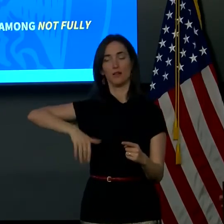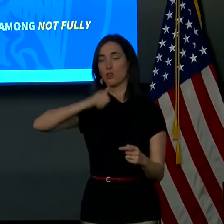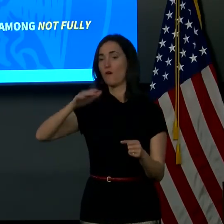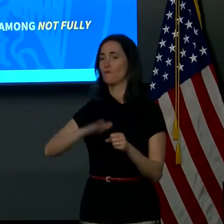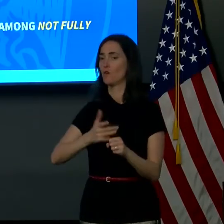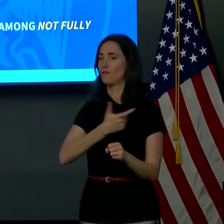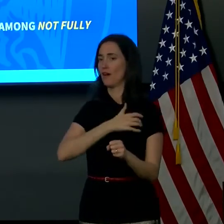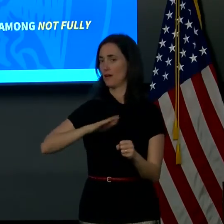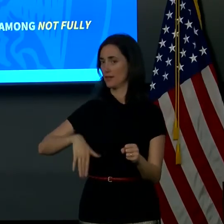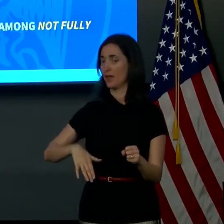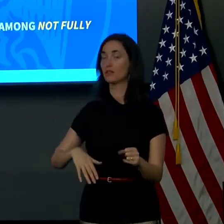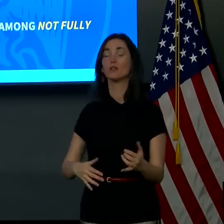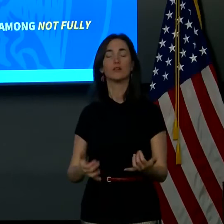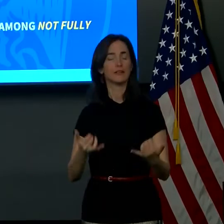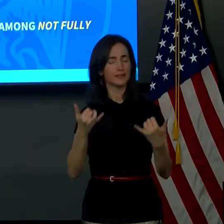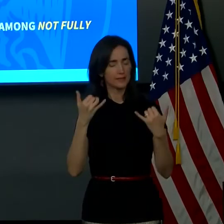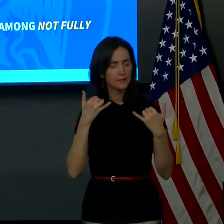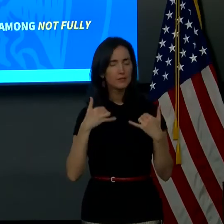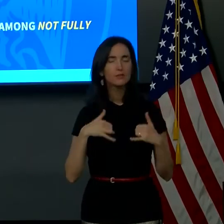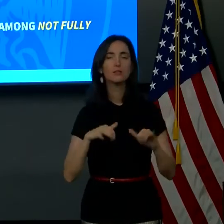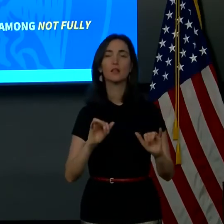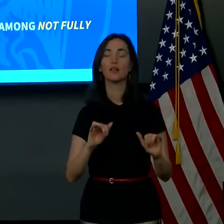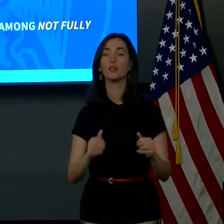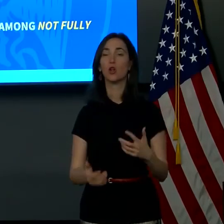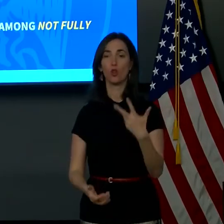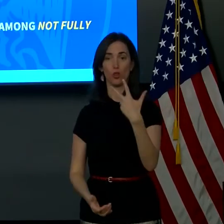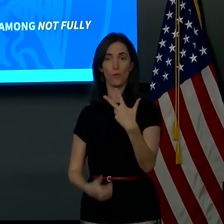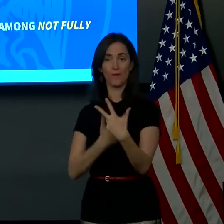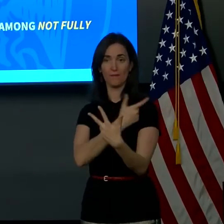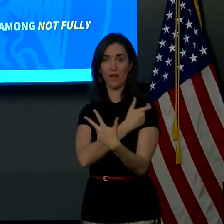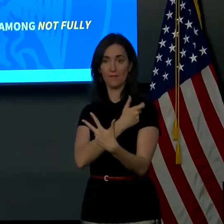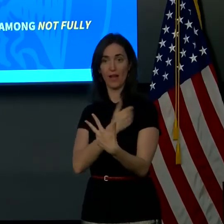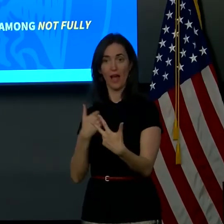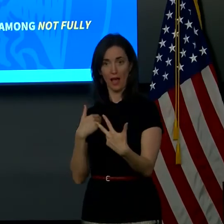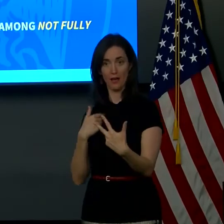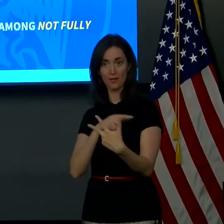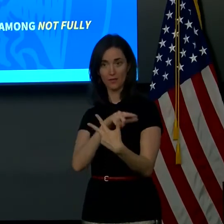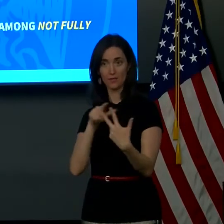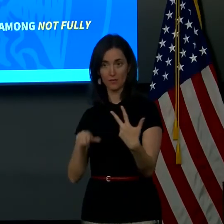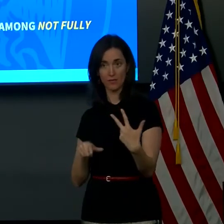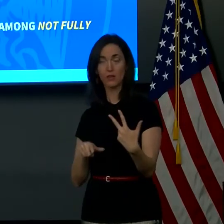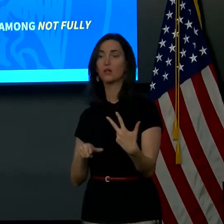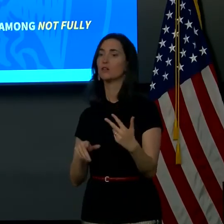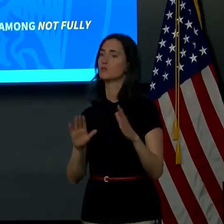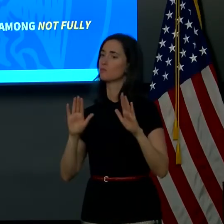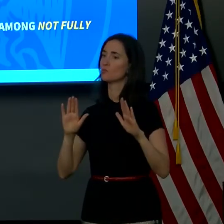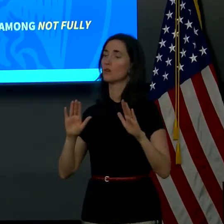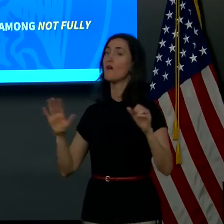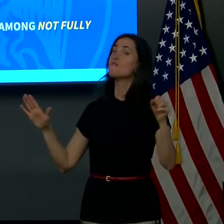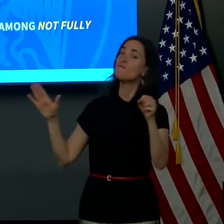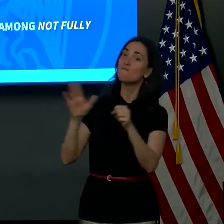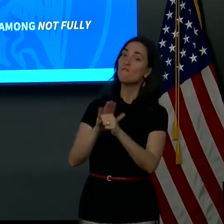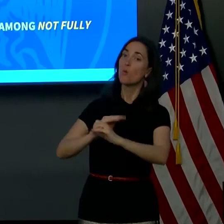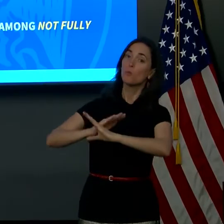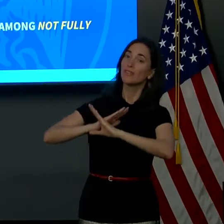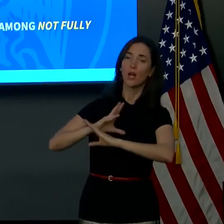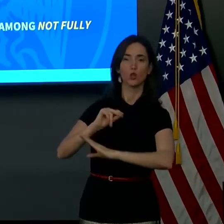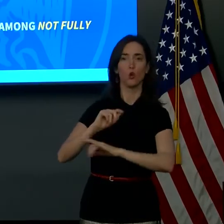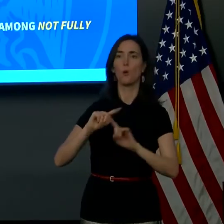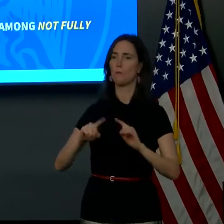It remains true that these vaccines, the 3 vaccines we have available to us, provide excellent but not absolute